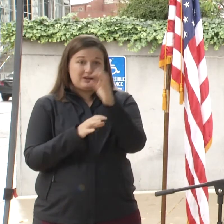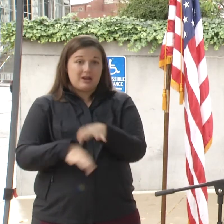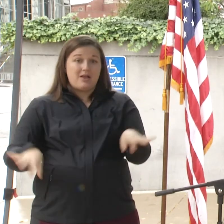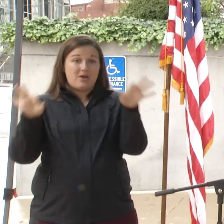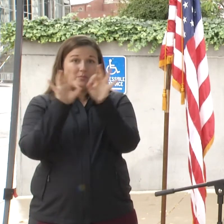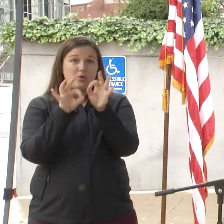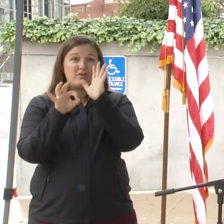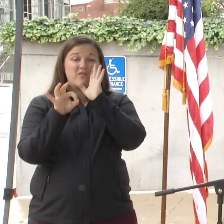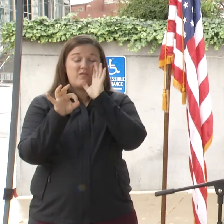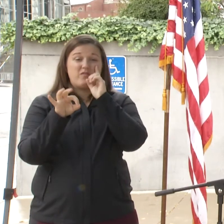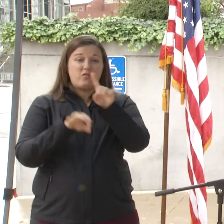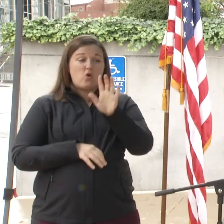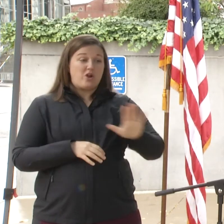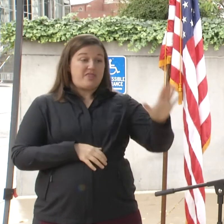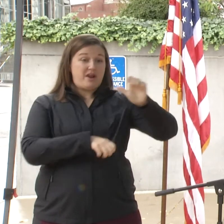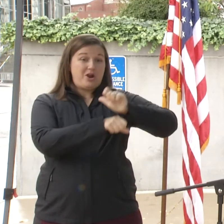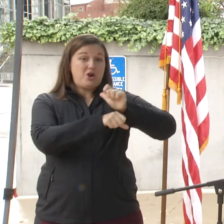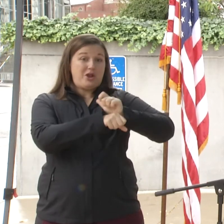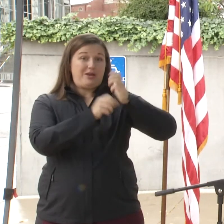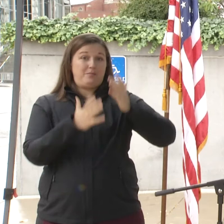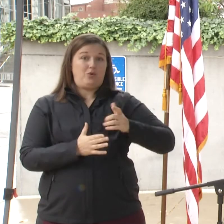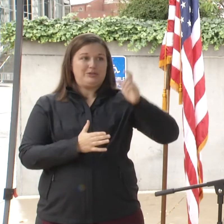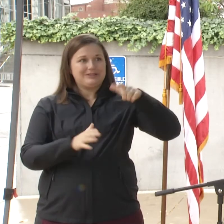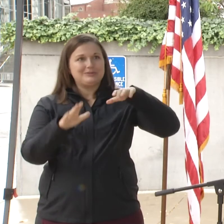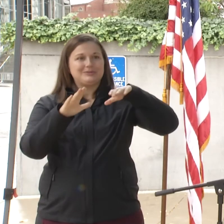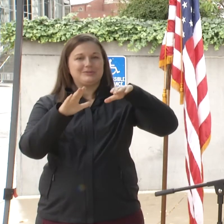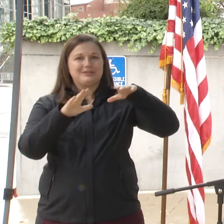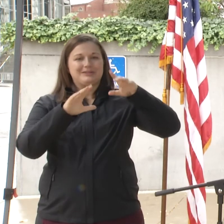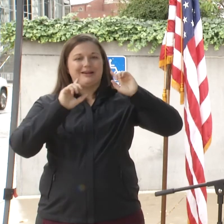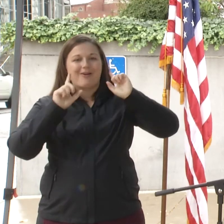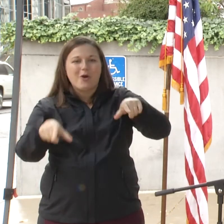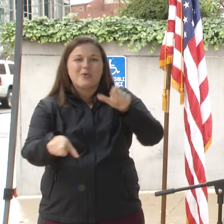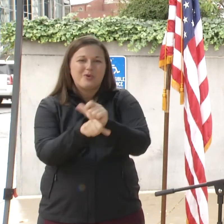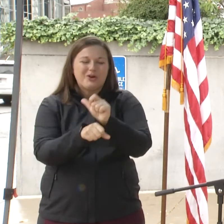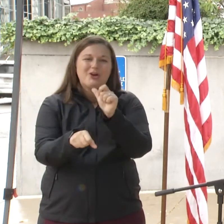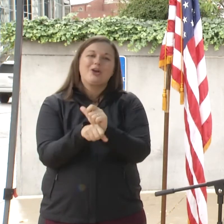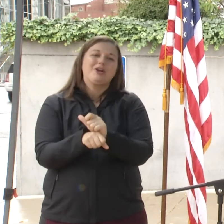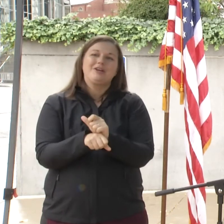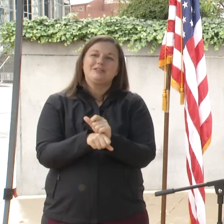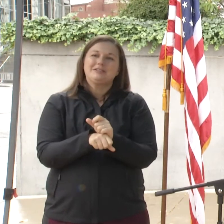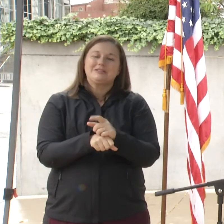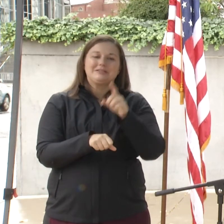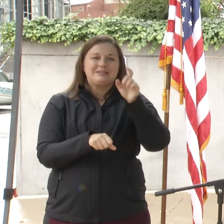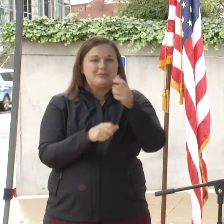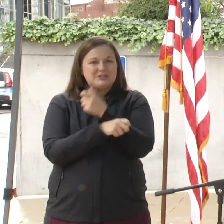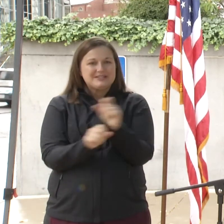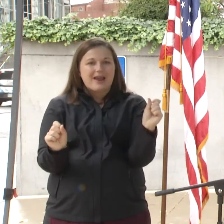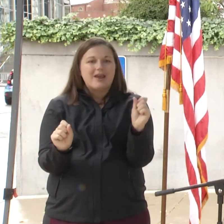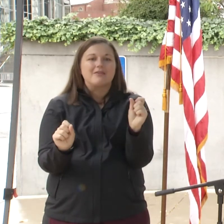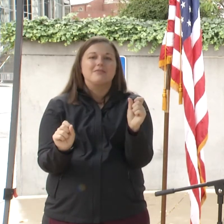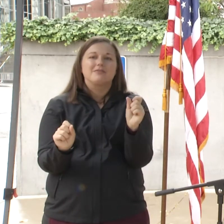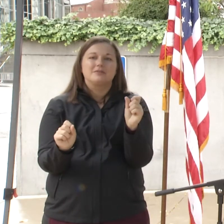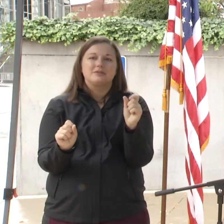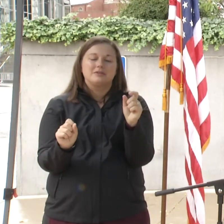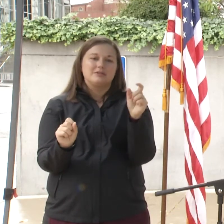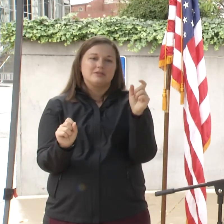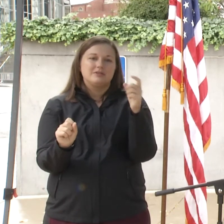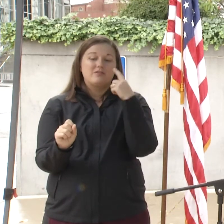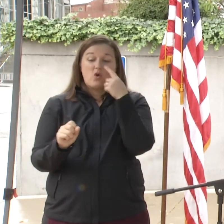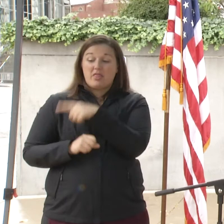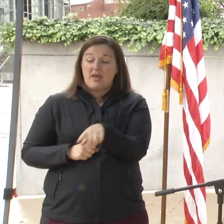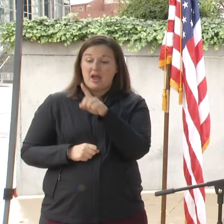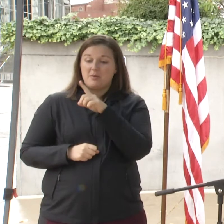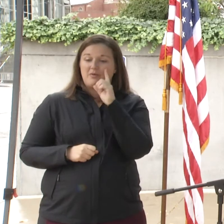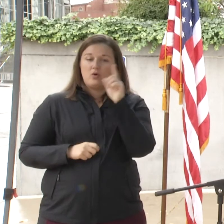able to get to work, and if they're using a bike to doing so, to making it so that it's safe for them and for those